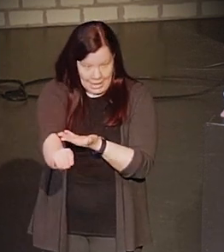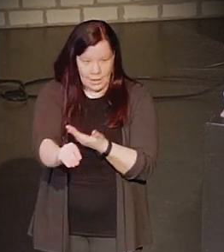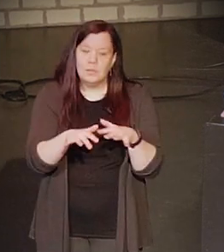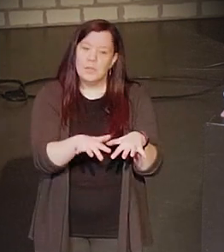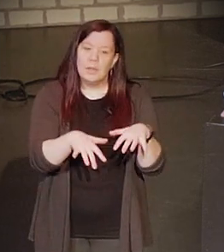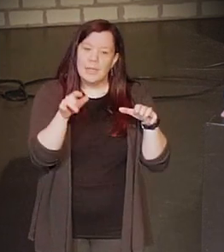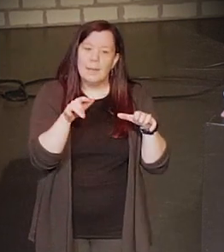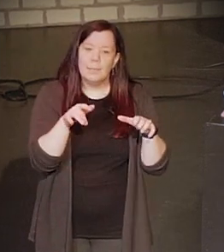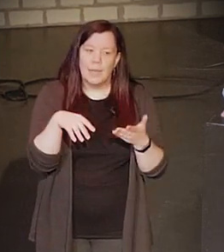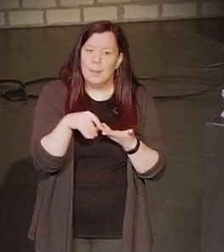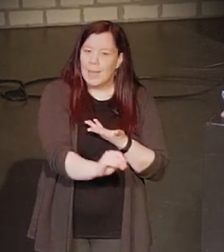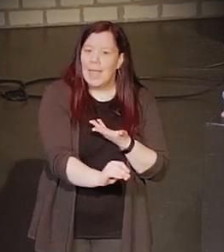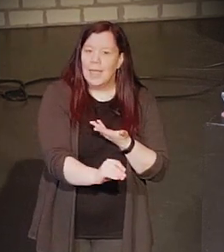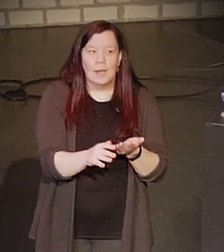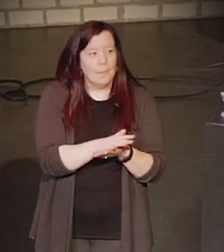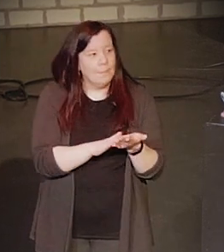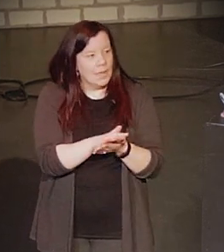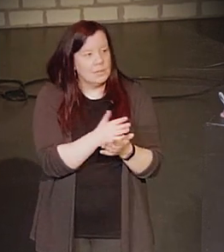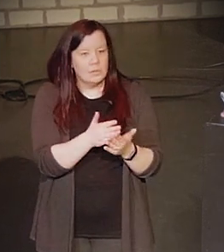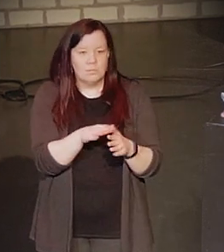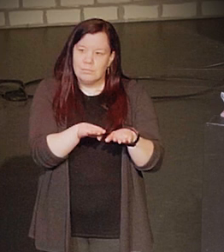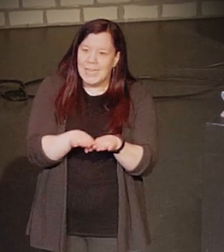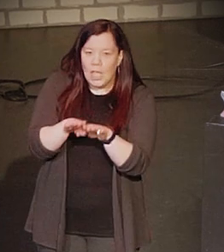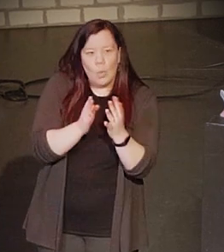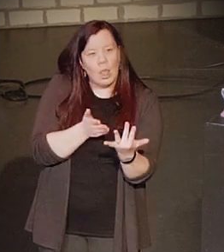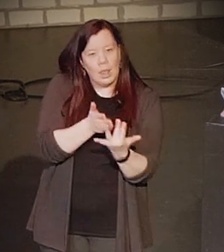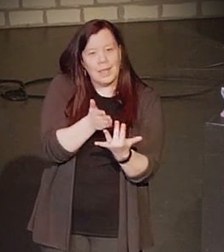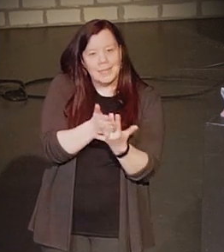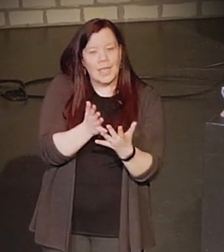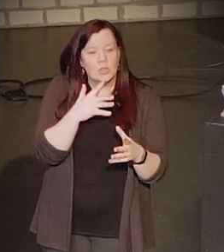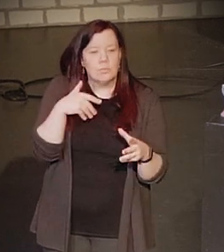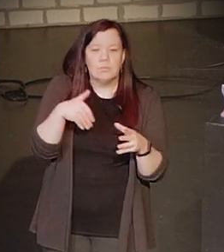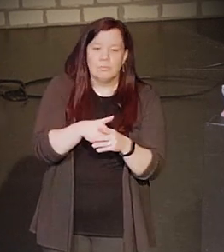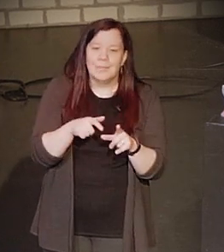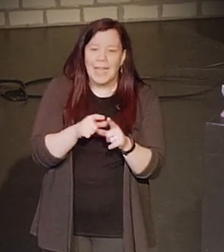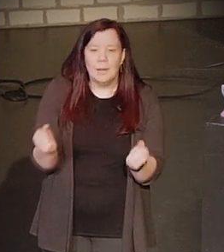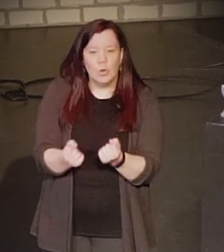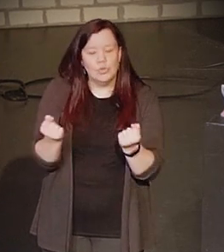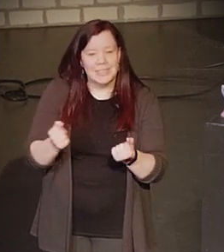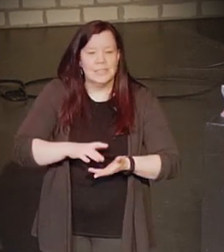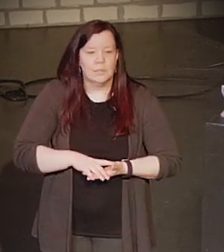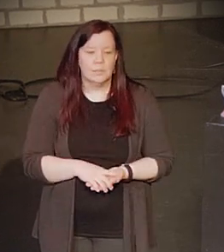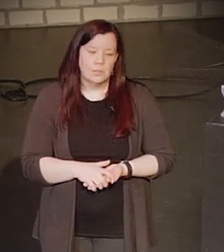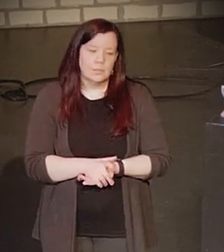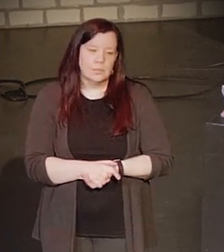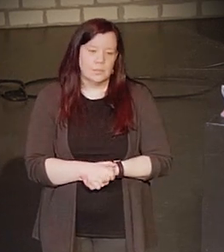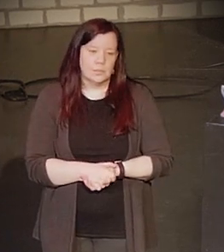be equal and have equal opportunity to take part in the active process of democracy. And you'll note when you